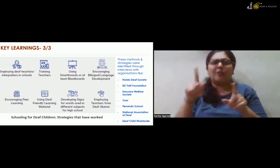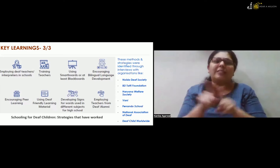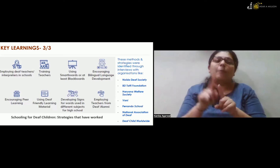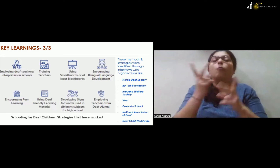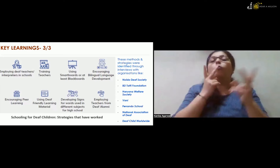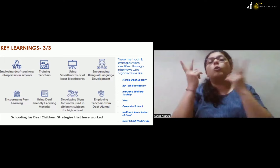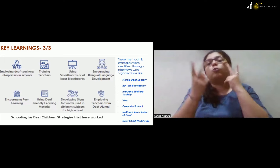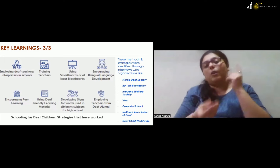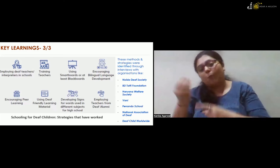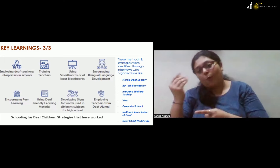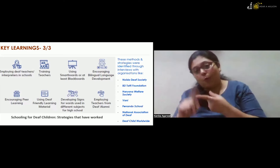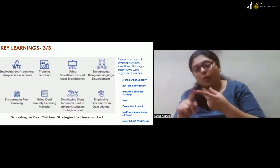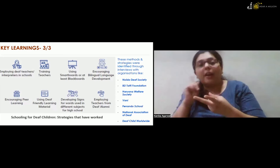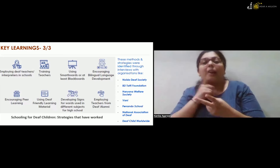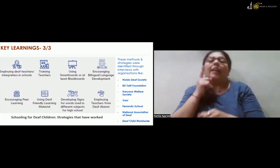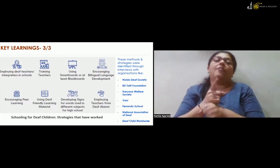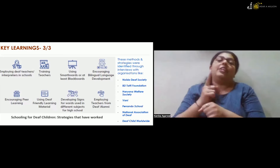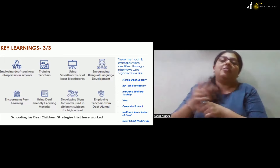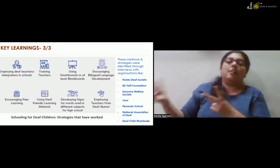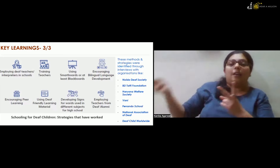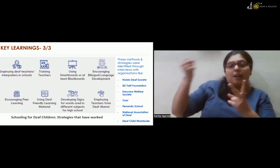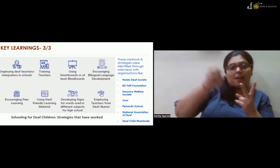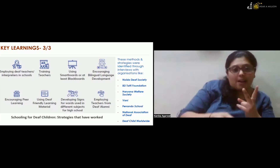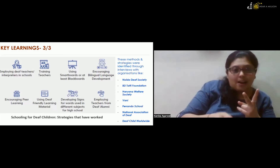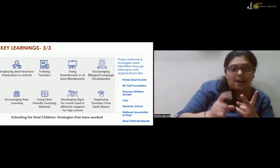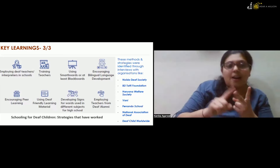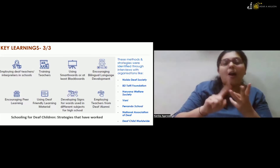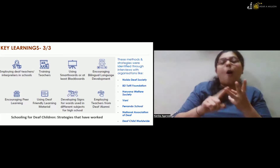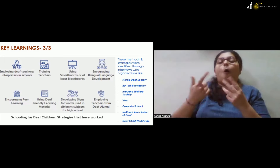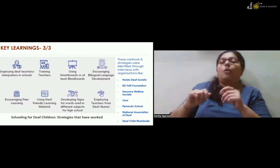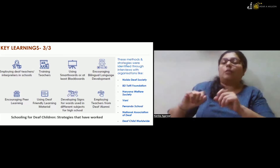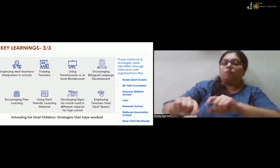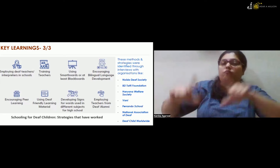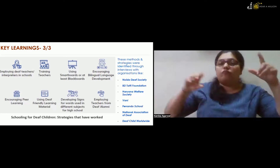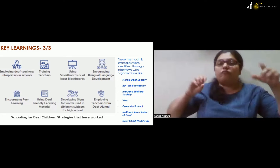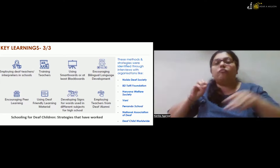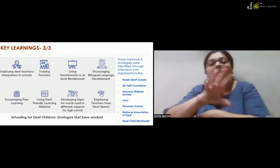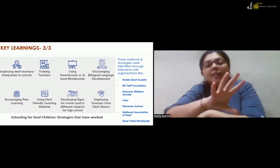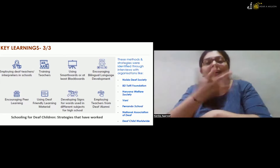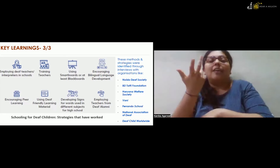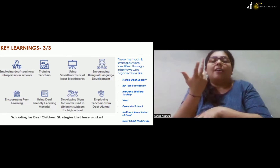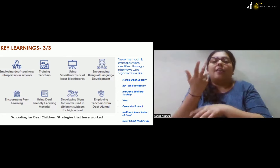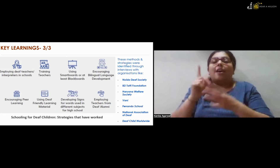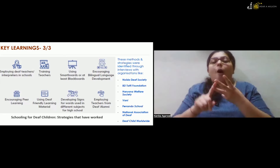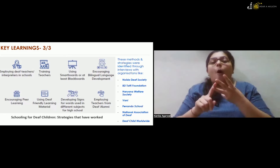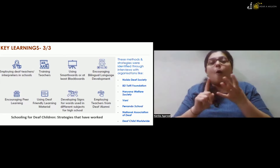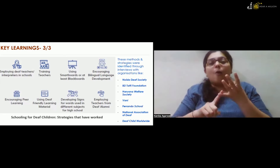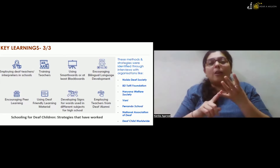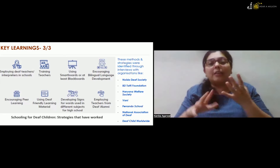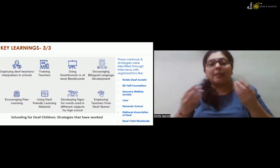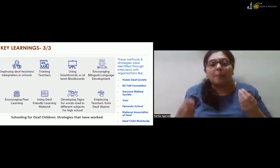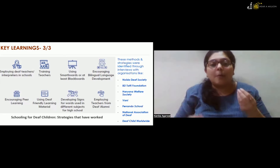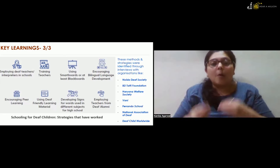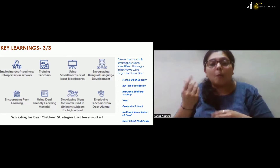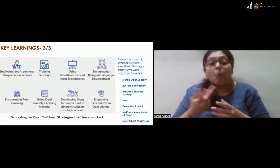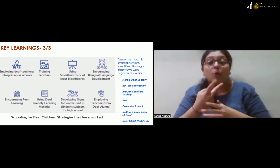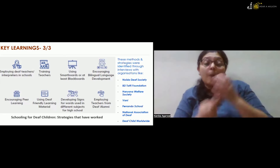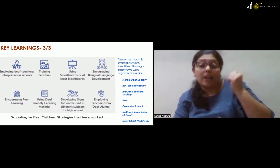strategies. And so you would know most of the answers is visual teaching, having a deaf teacher, using projectors